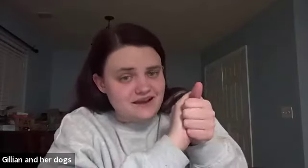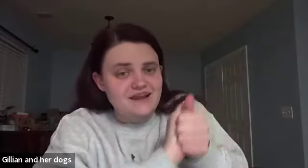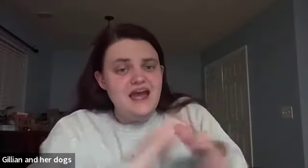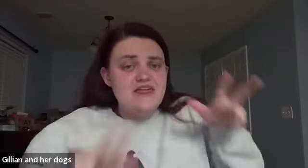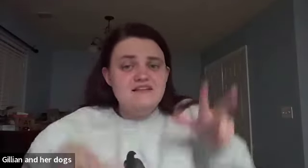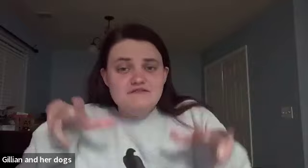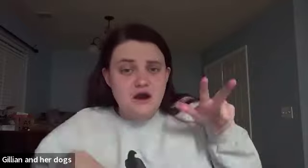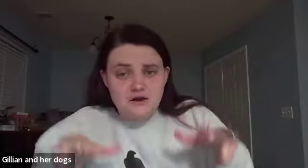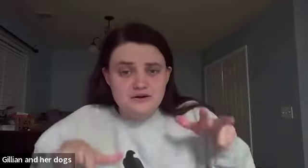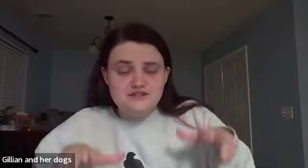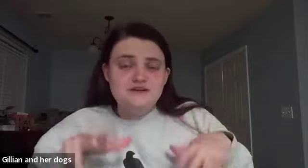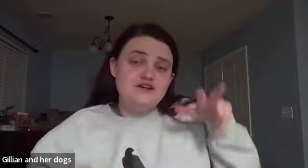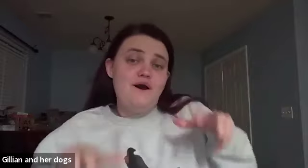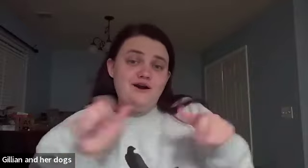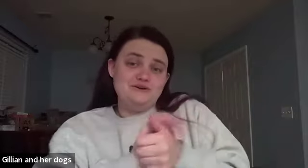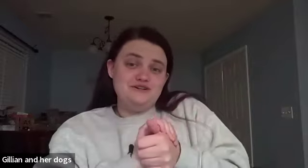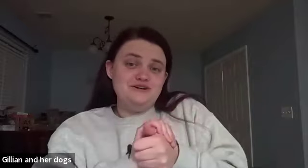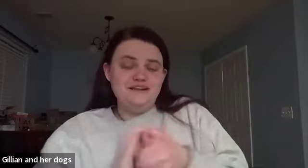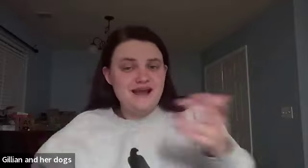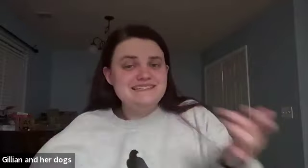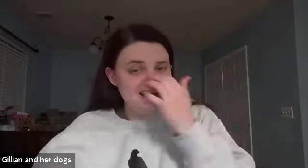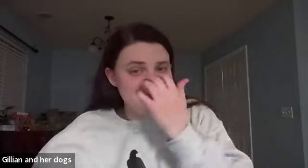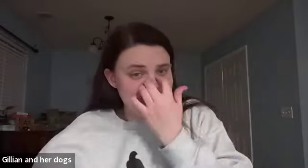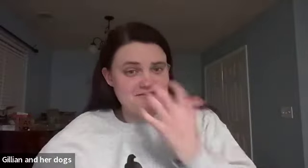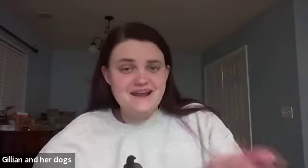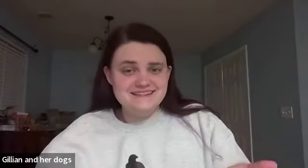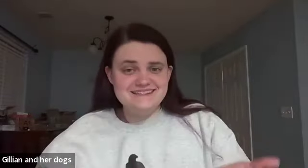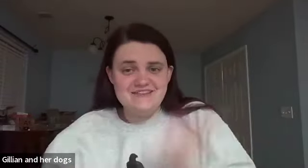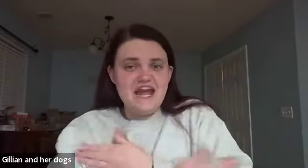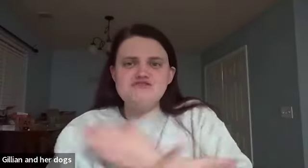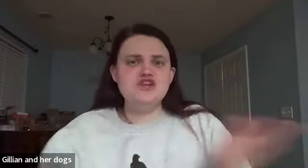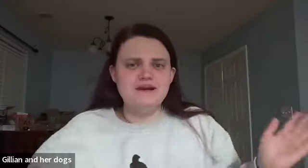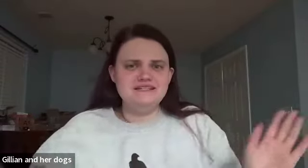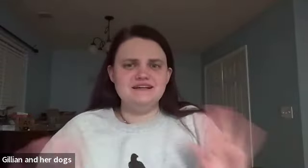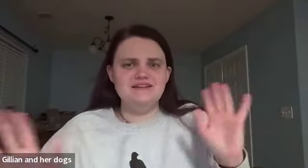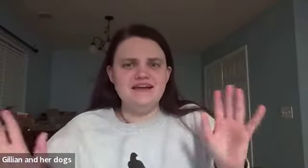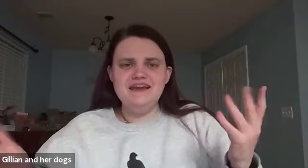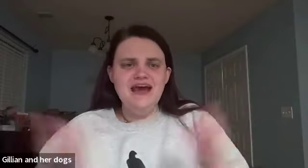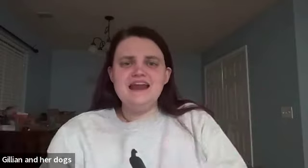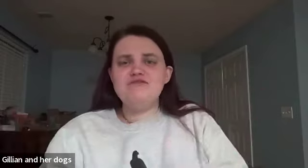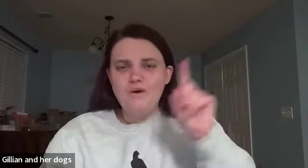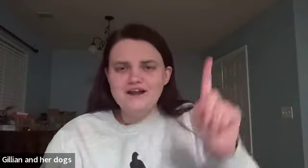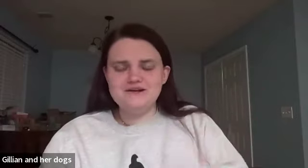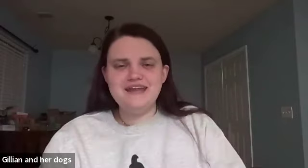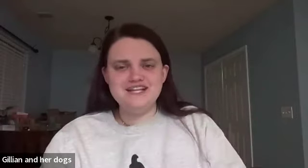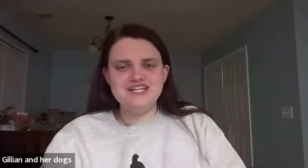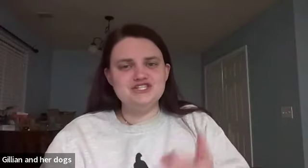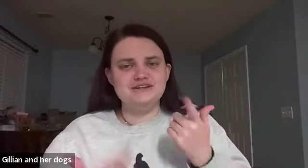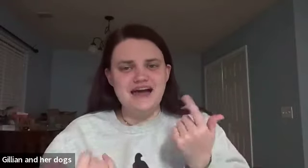sign. And then I loved awkward. So I just go awkward turtle. Like I'd sign it to my friends and they have no idea. Like I'd have one who'd catch it and start